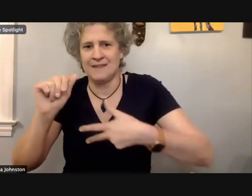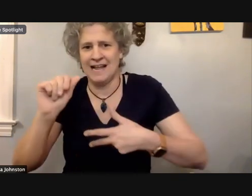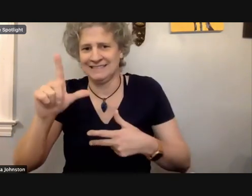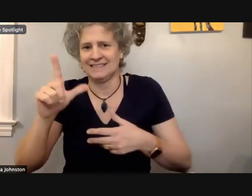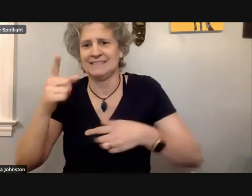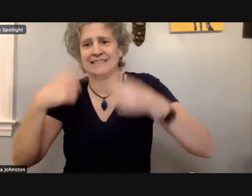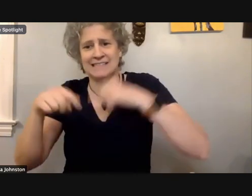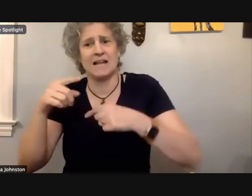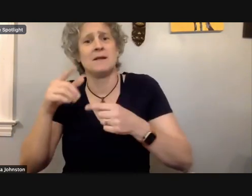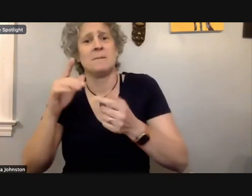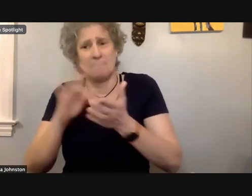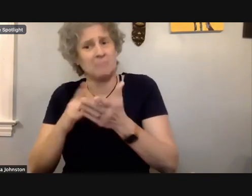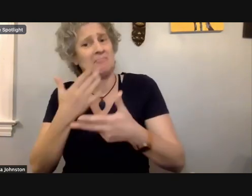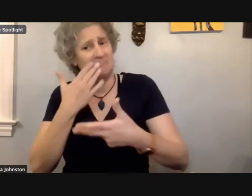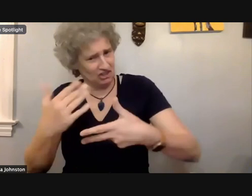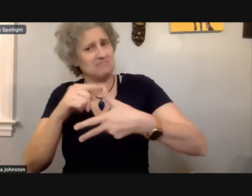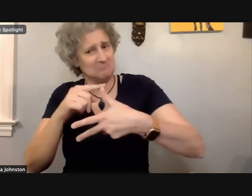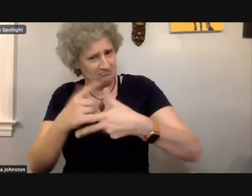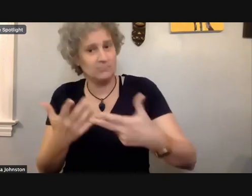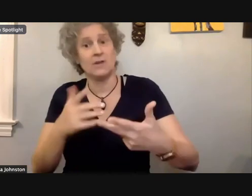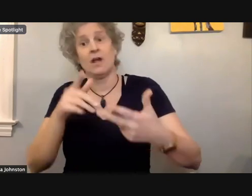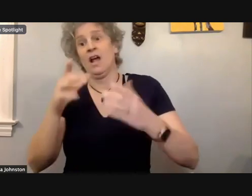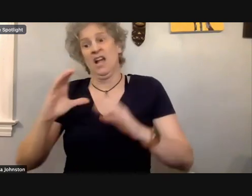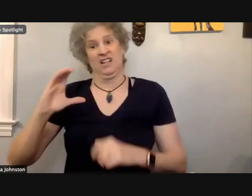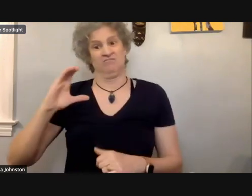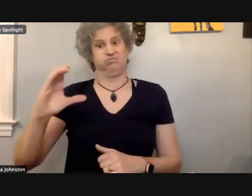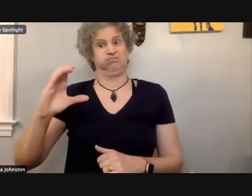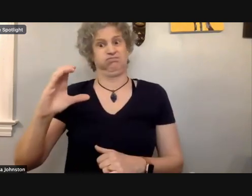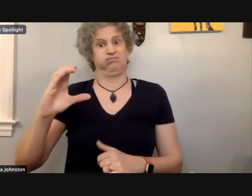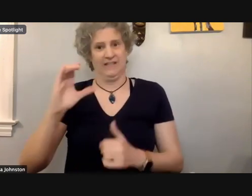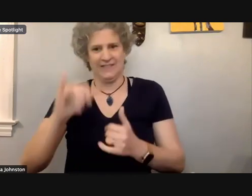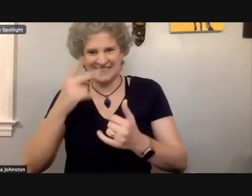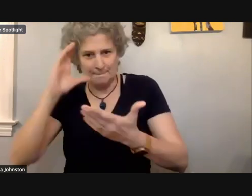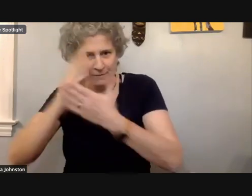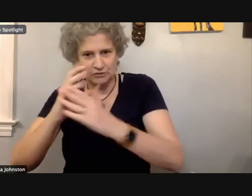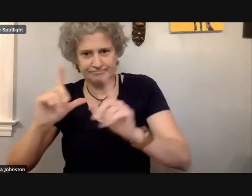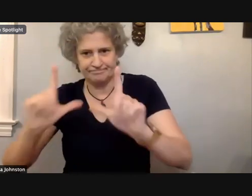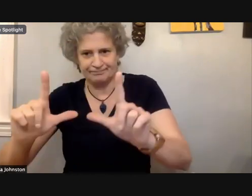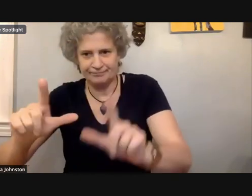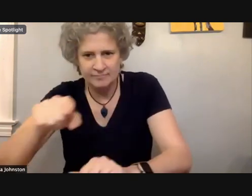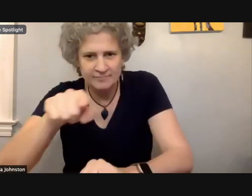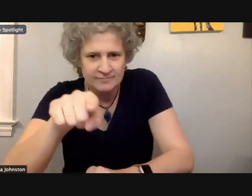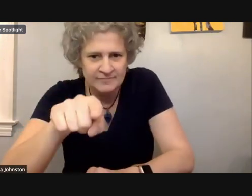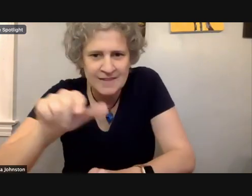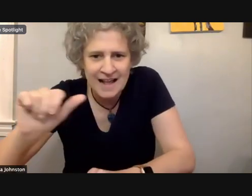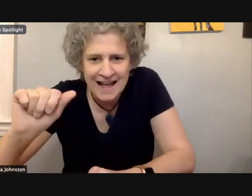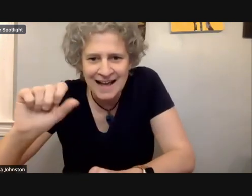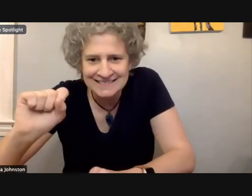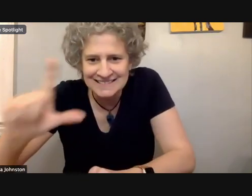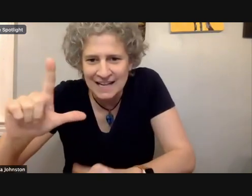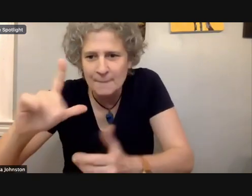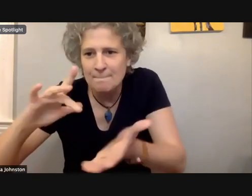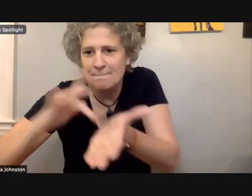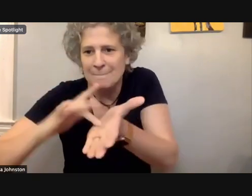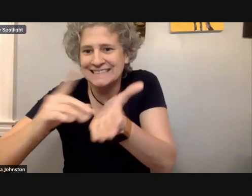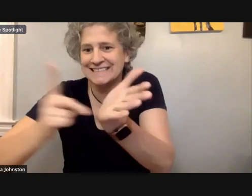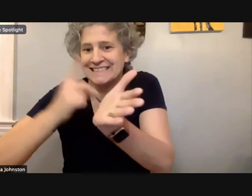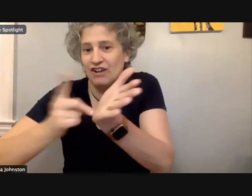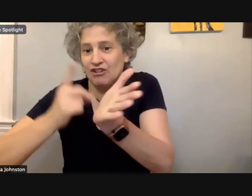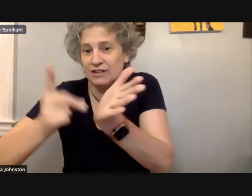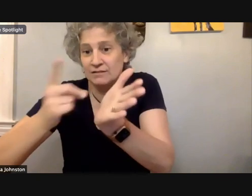Naturally. And then also, interestingly enough, I was pretty impressed with the first one listed there. You see this